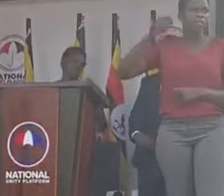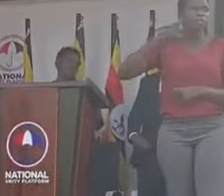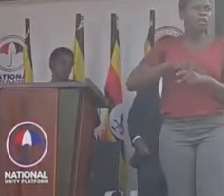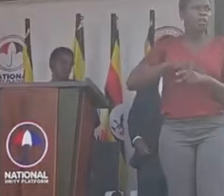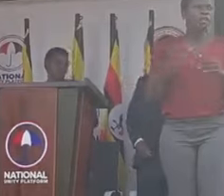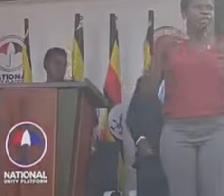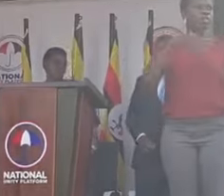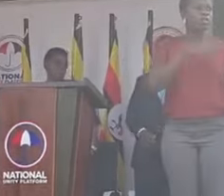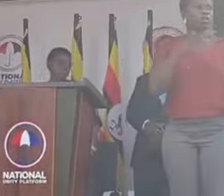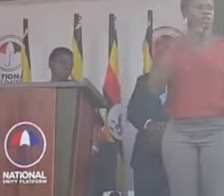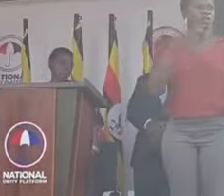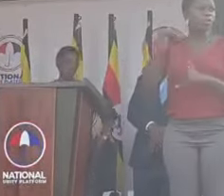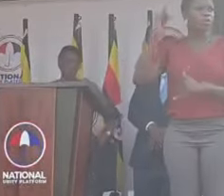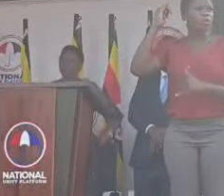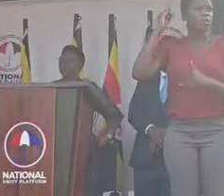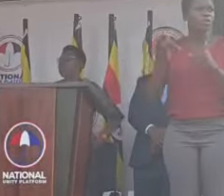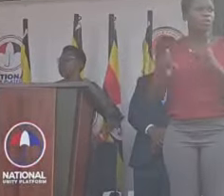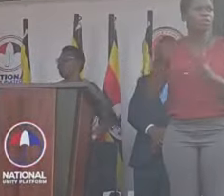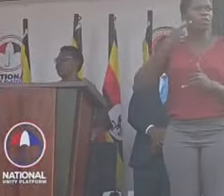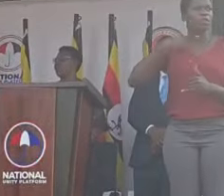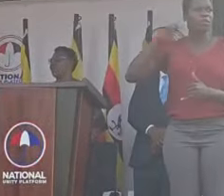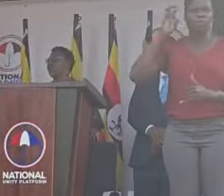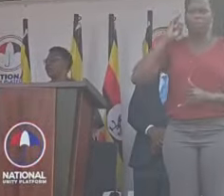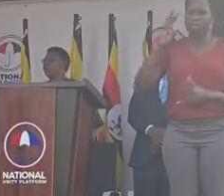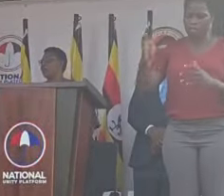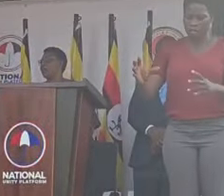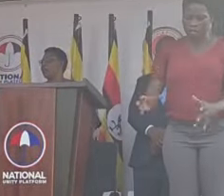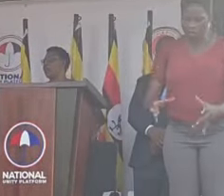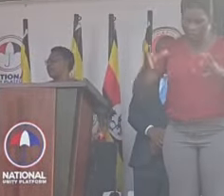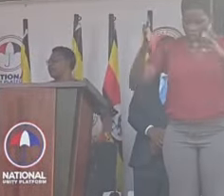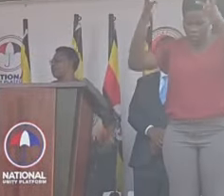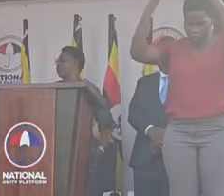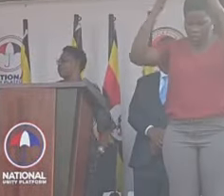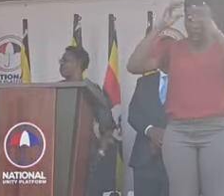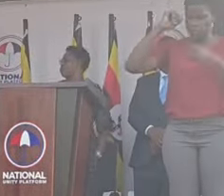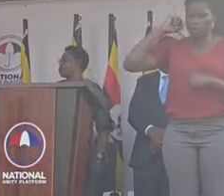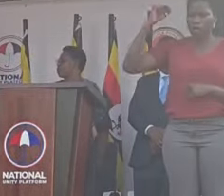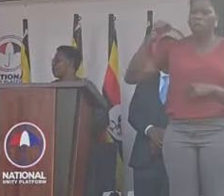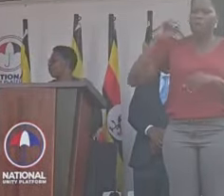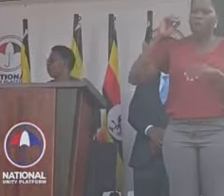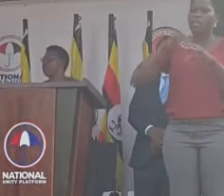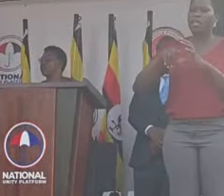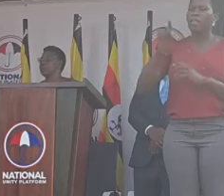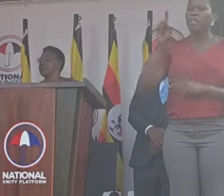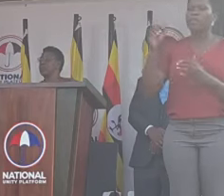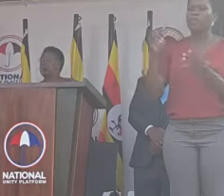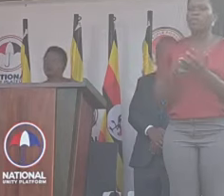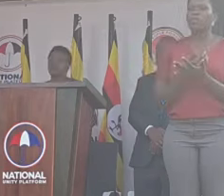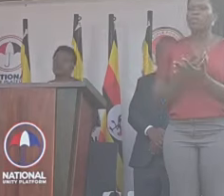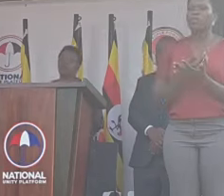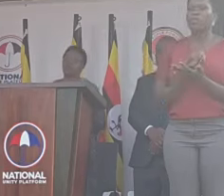we shall wear the victor's crown. When the struggle is over, we shall wear the victor's crown in